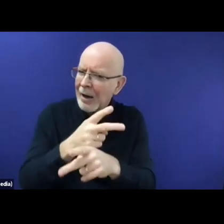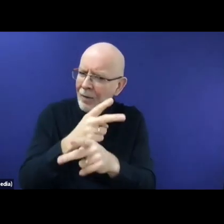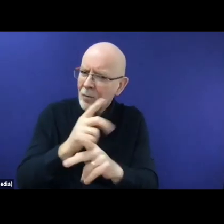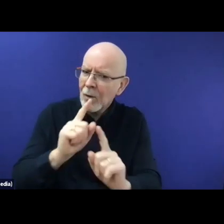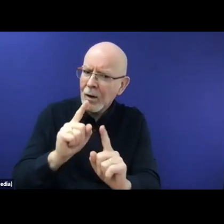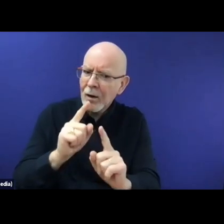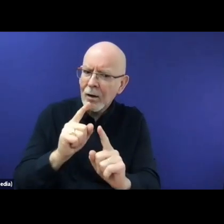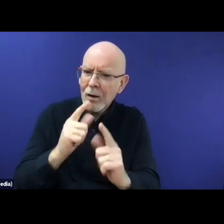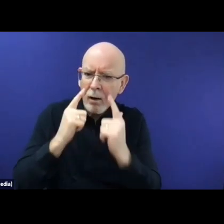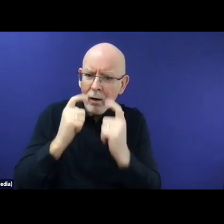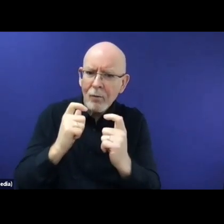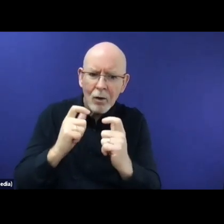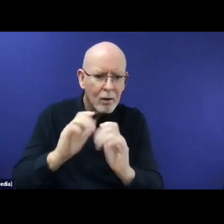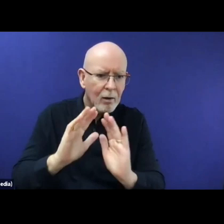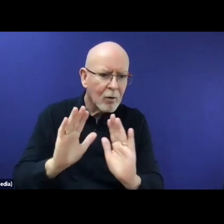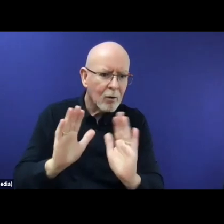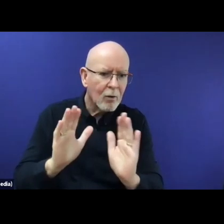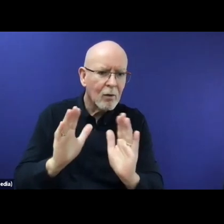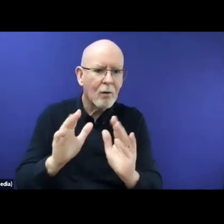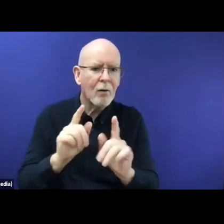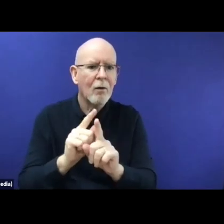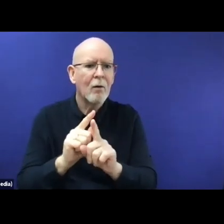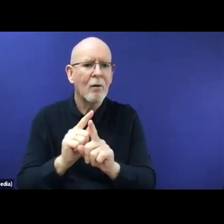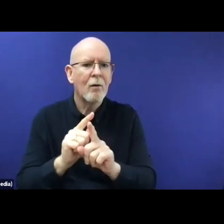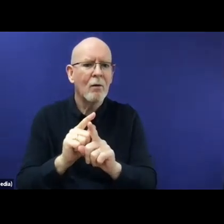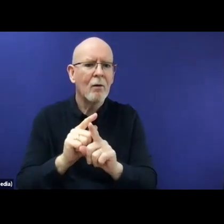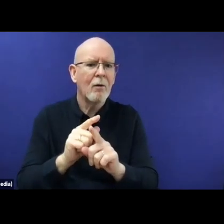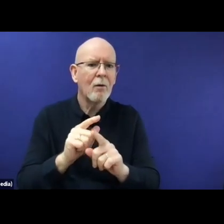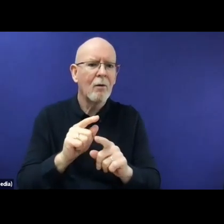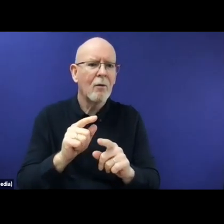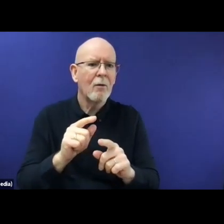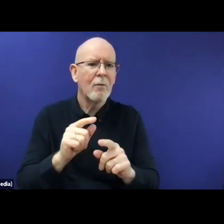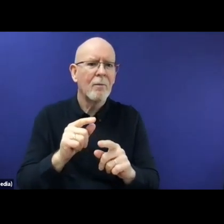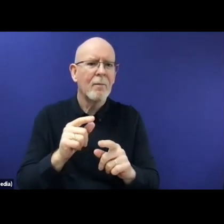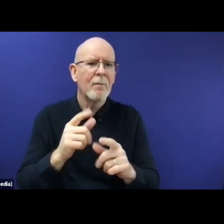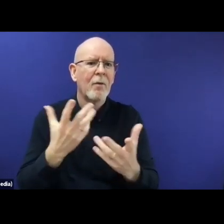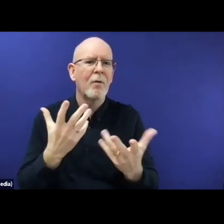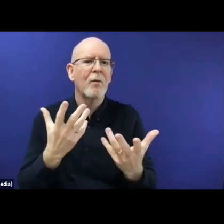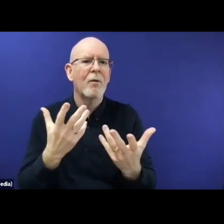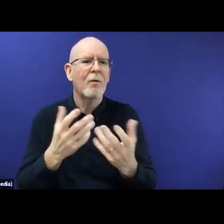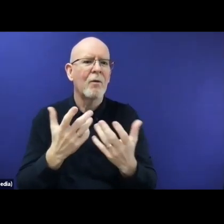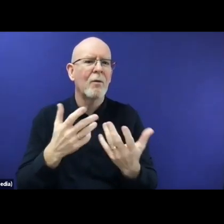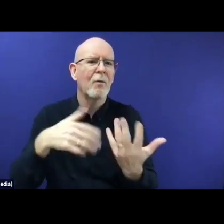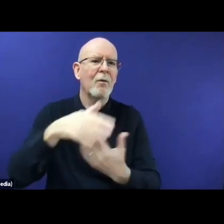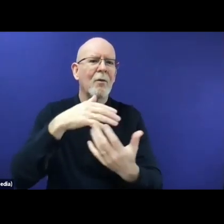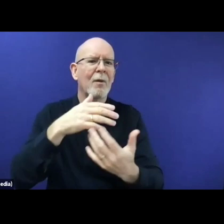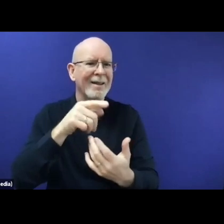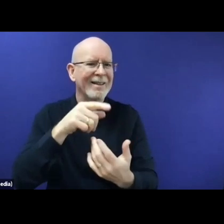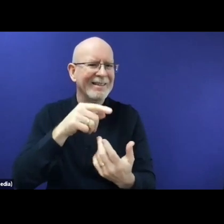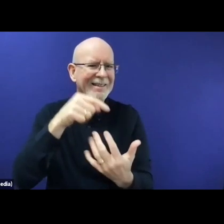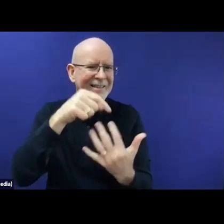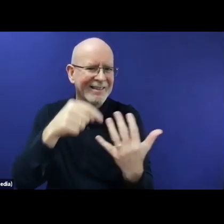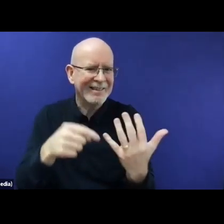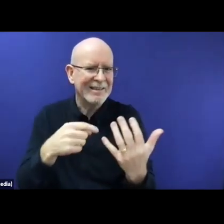protection officer, a senior police officer in Pakistan looked at me thoughtfully for a minute and then said, "You don't look very strong." I think he had a